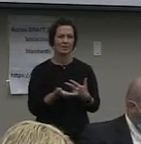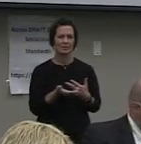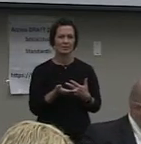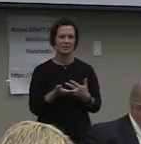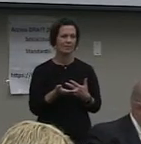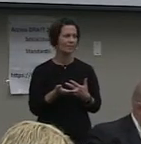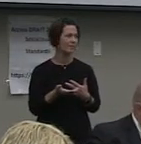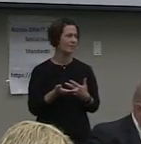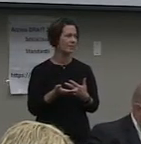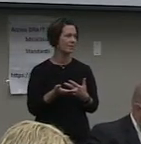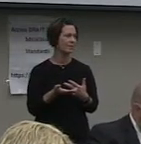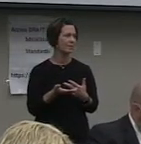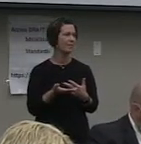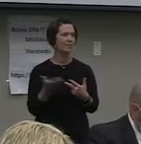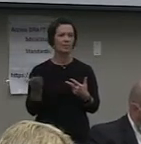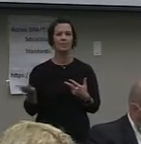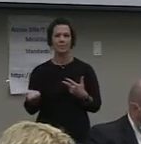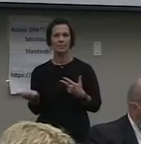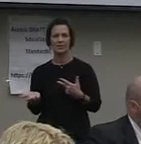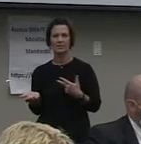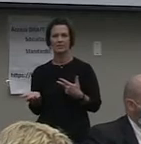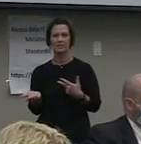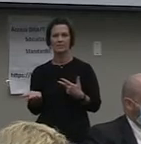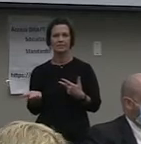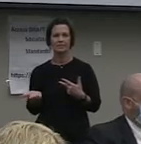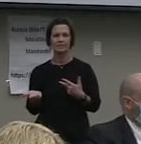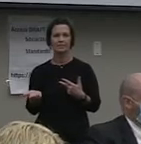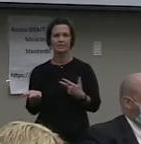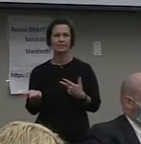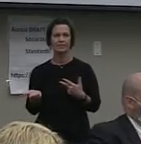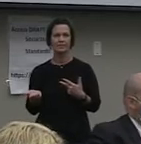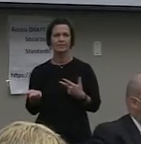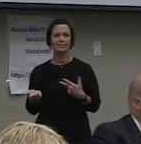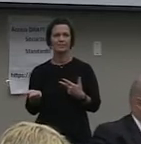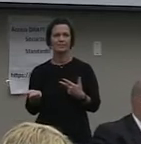Reginald Baptiste is present. I'm sorry.